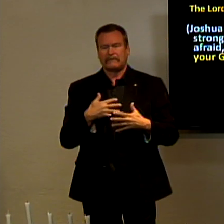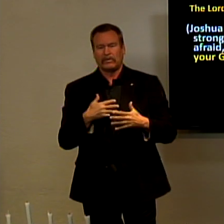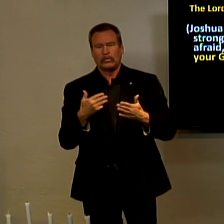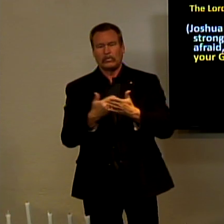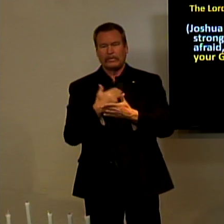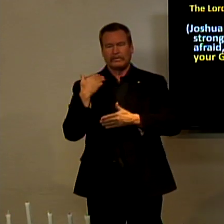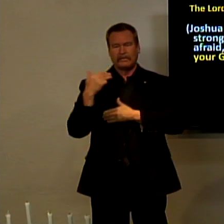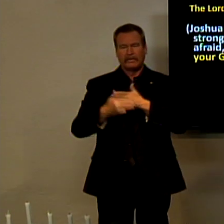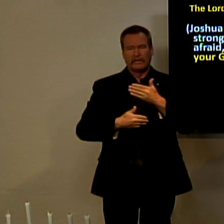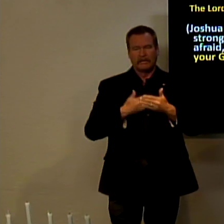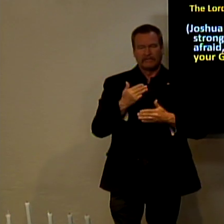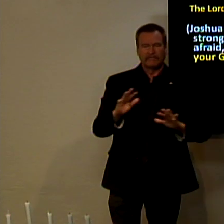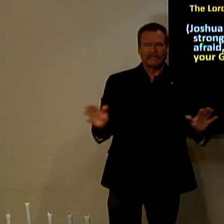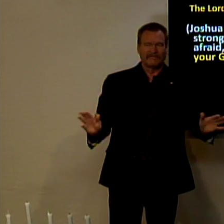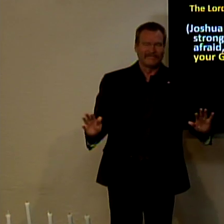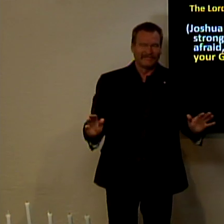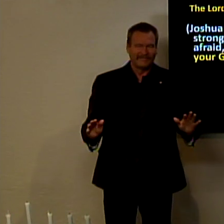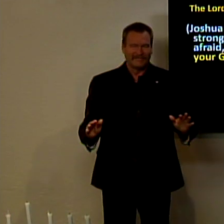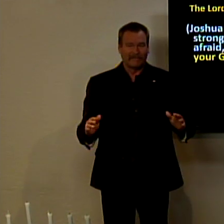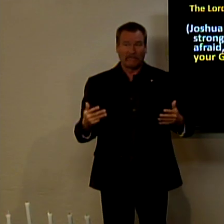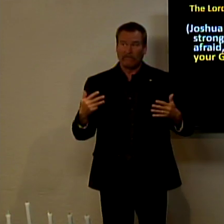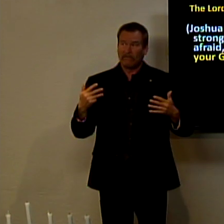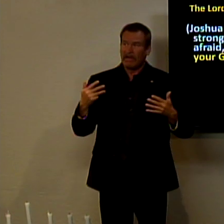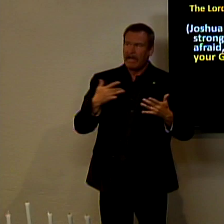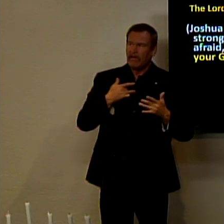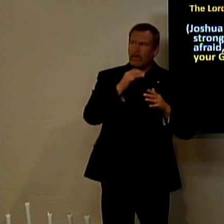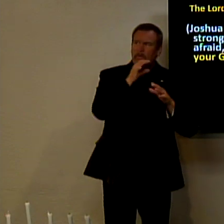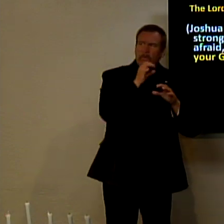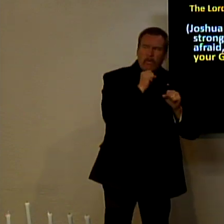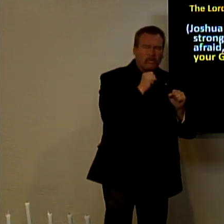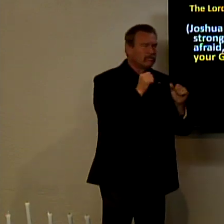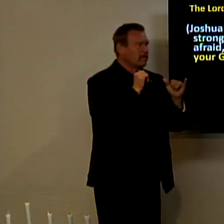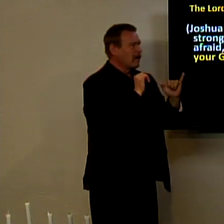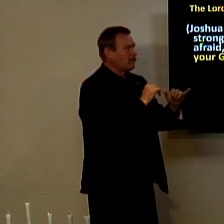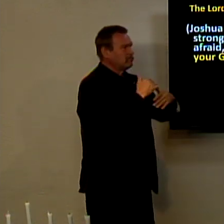Don't be afraid. Don't be dismayed.